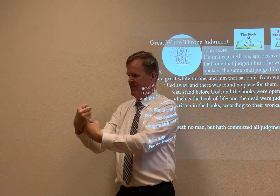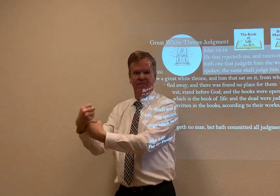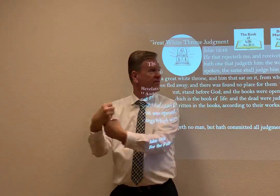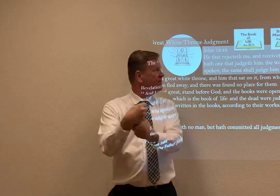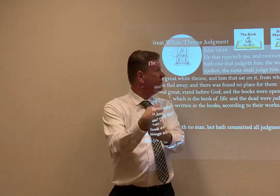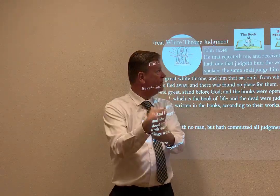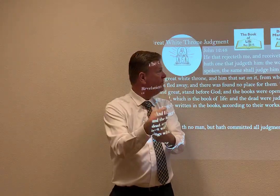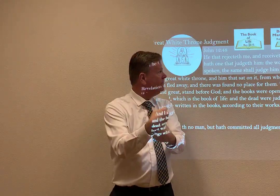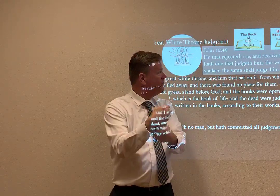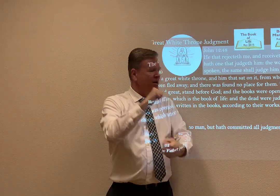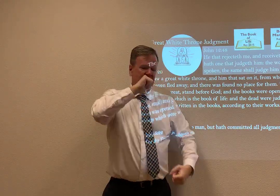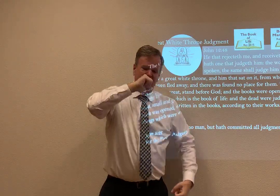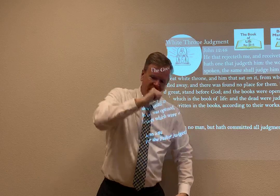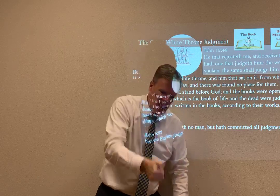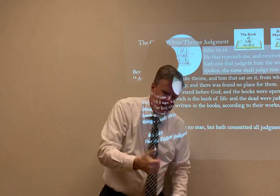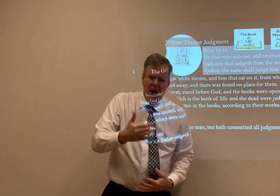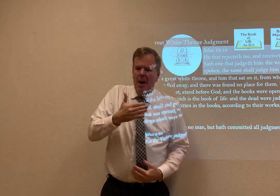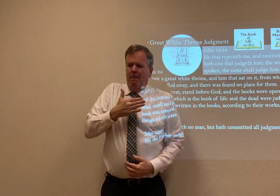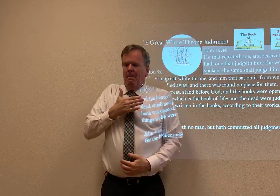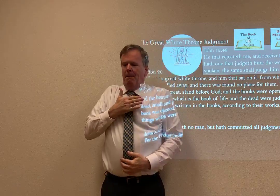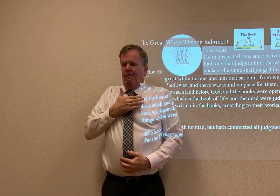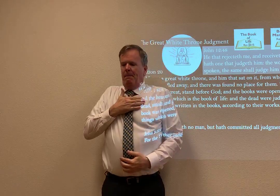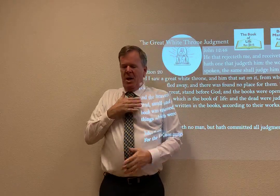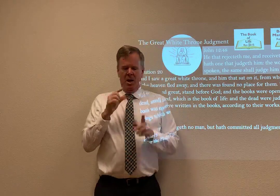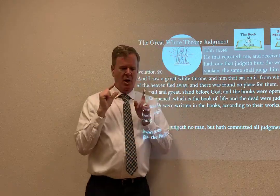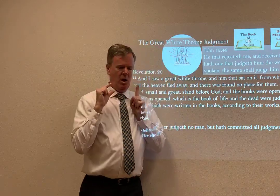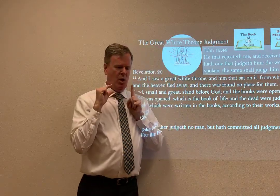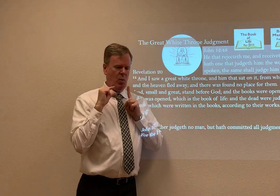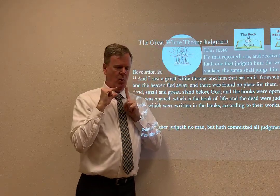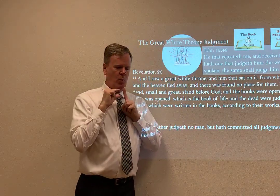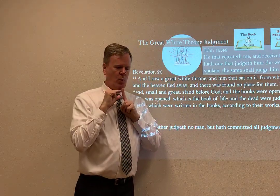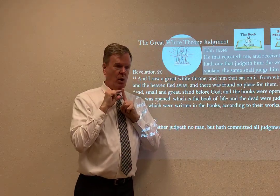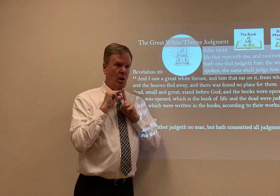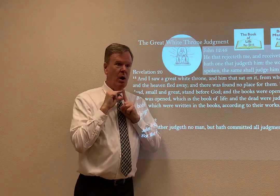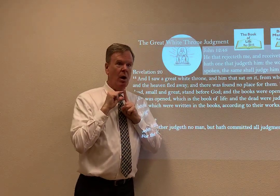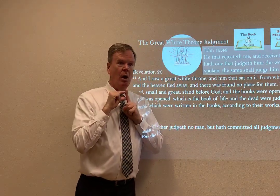and receiveth not my words.